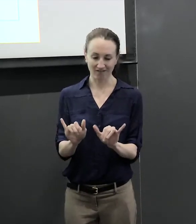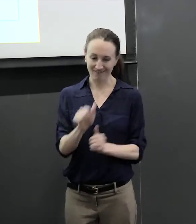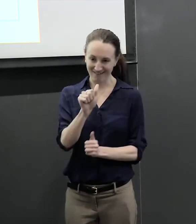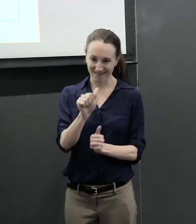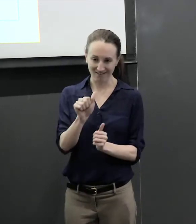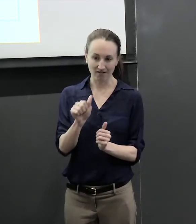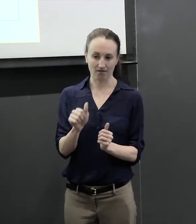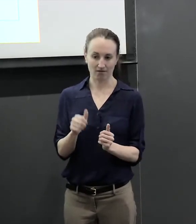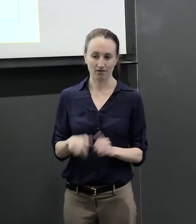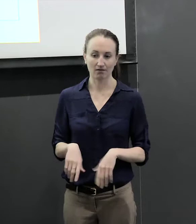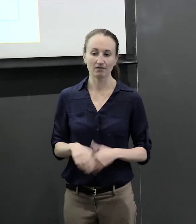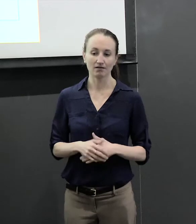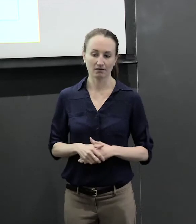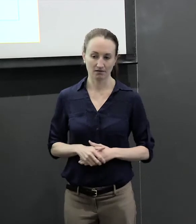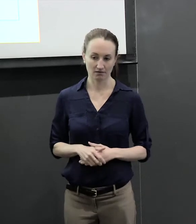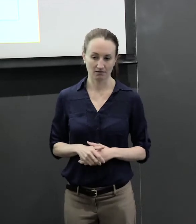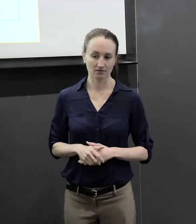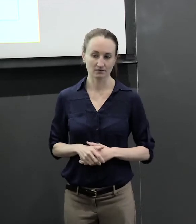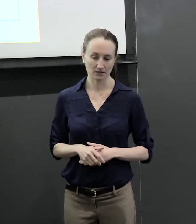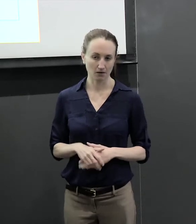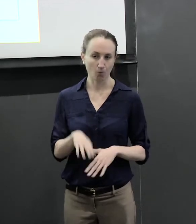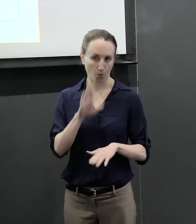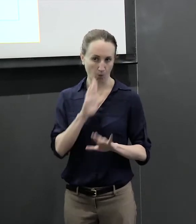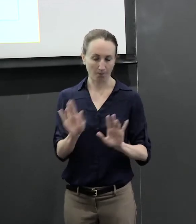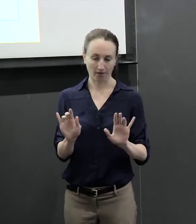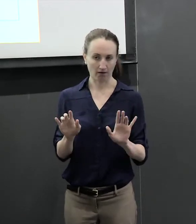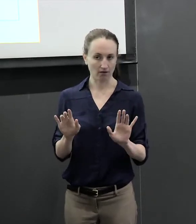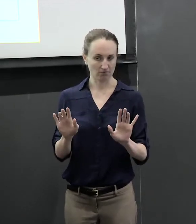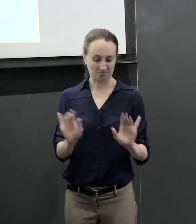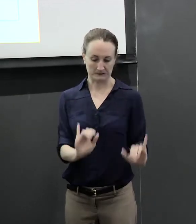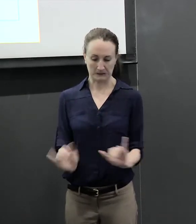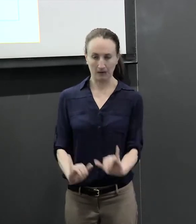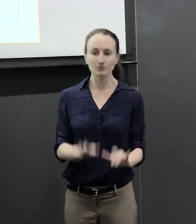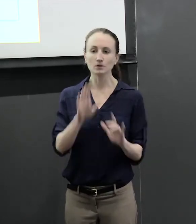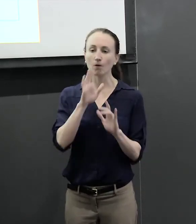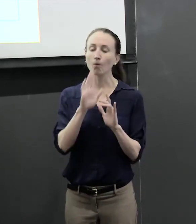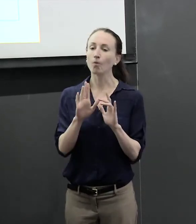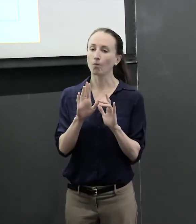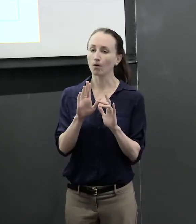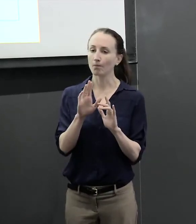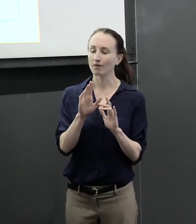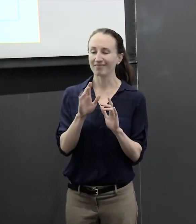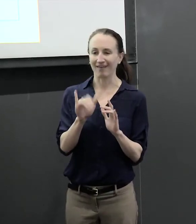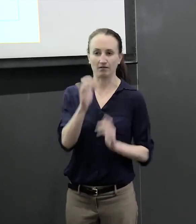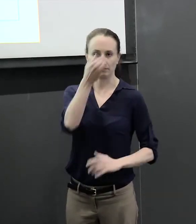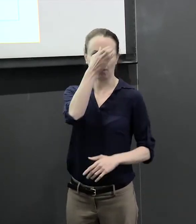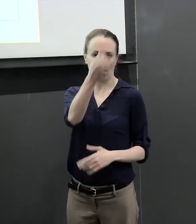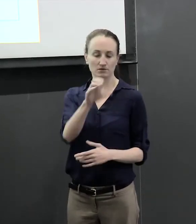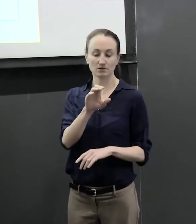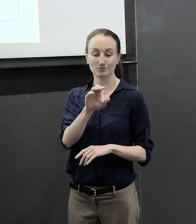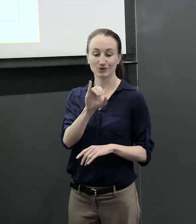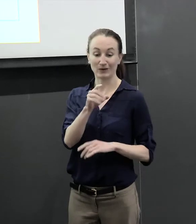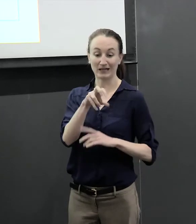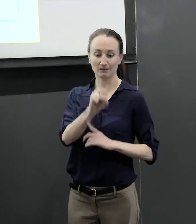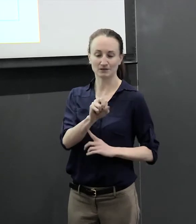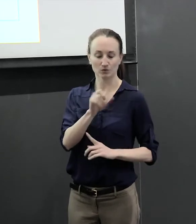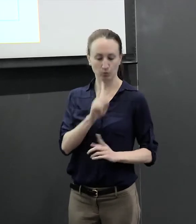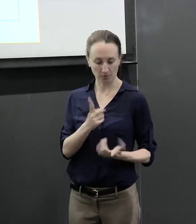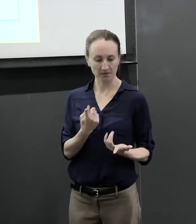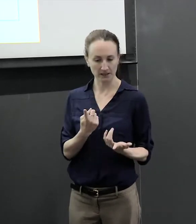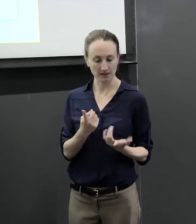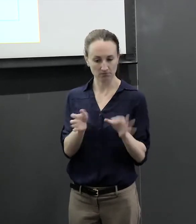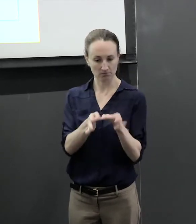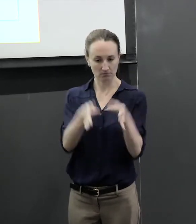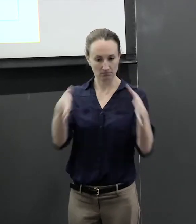So I want that would make ellipses extremely useless. It would be